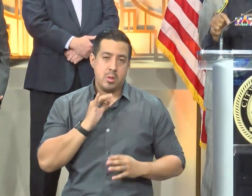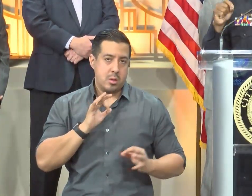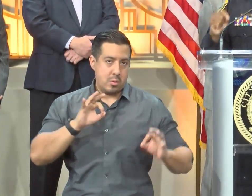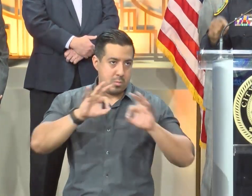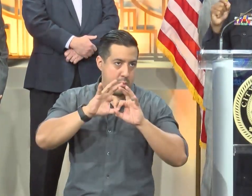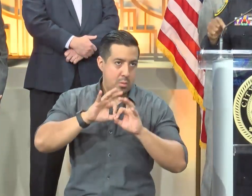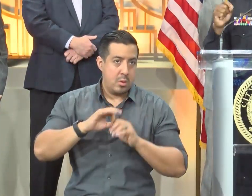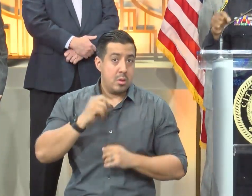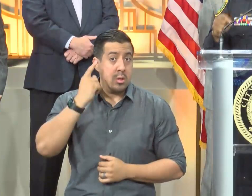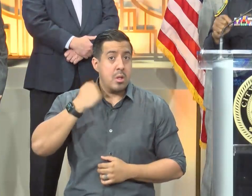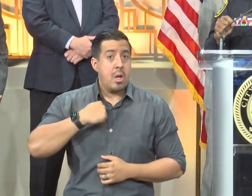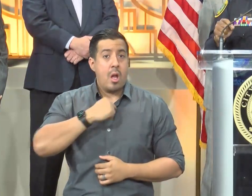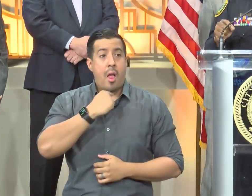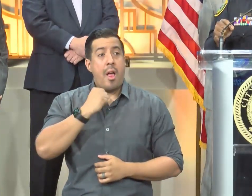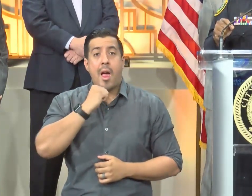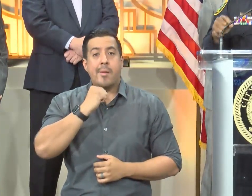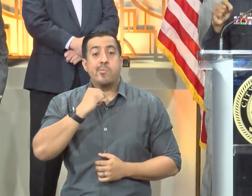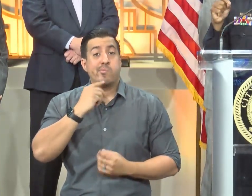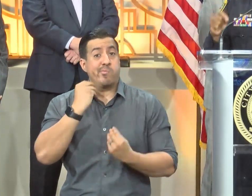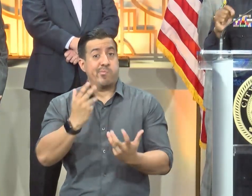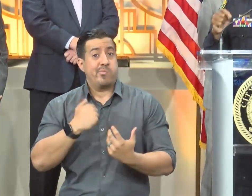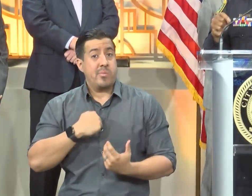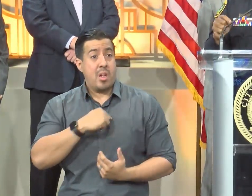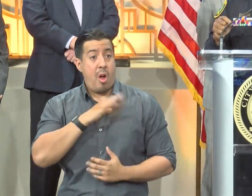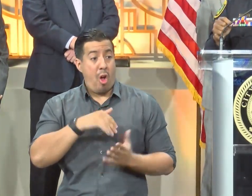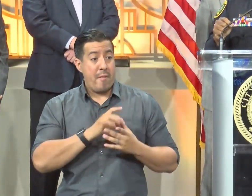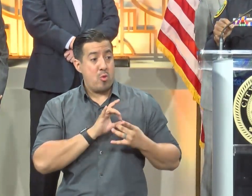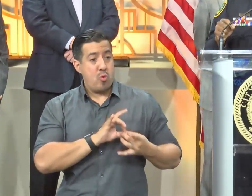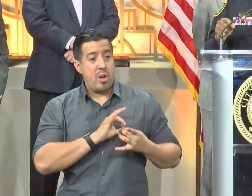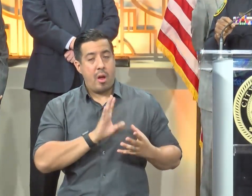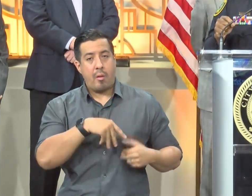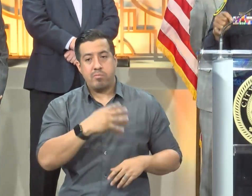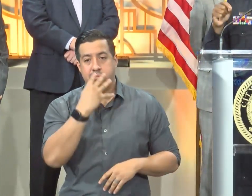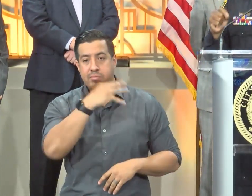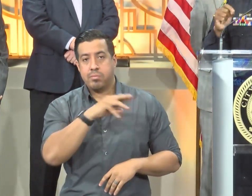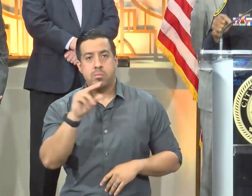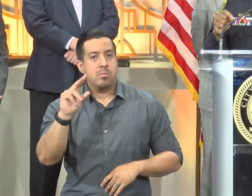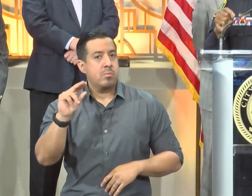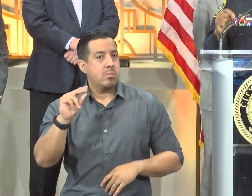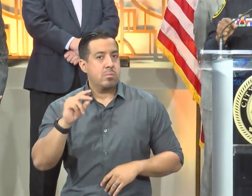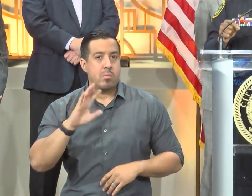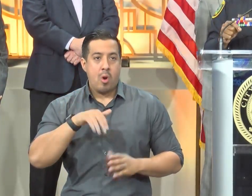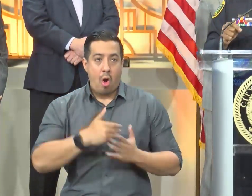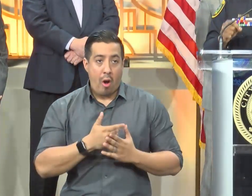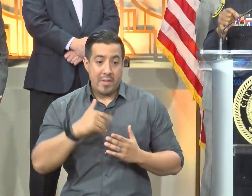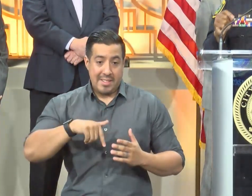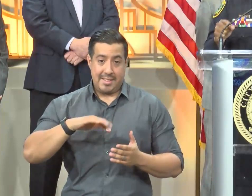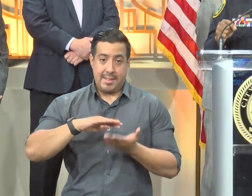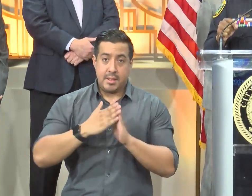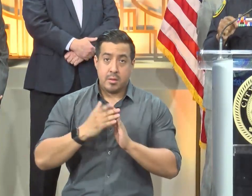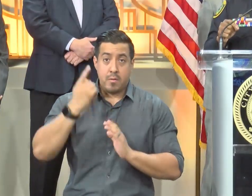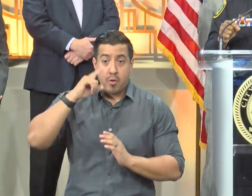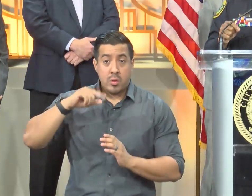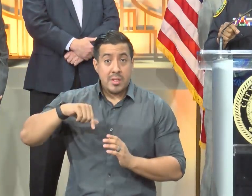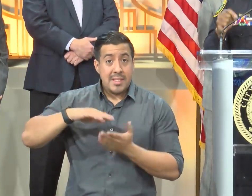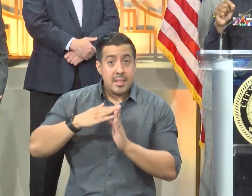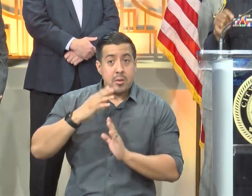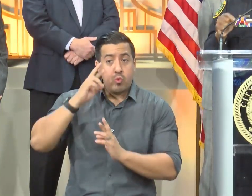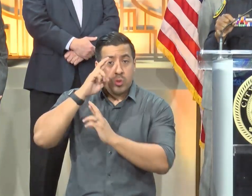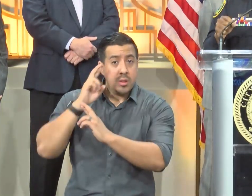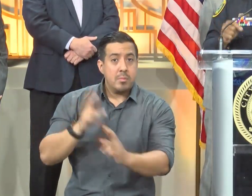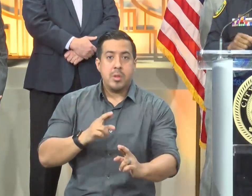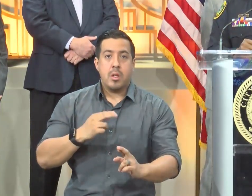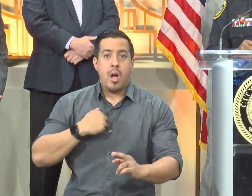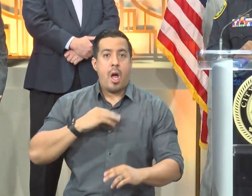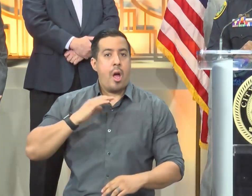don't ever take it for granted, the relationships that I have in this city, the respect that I have. I would